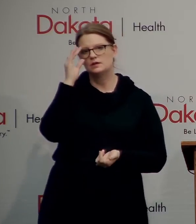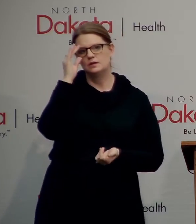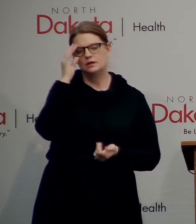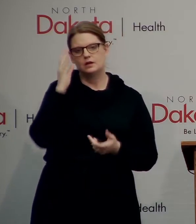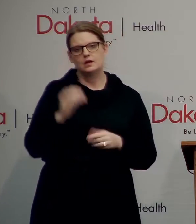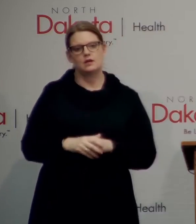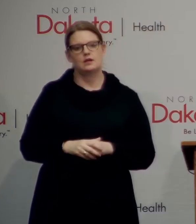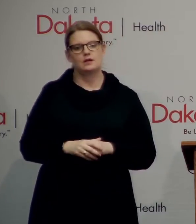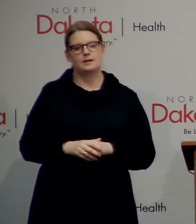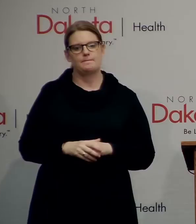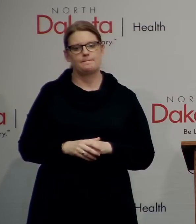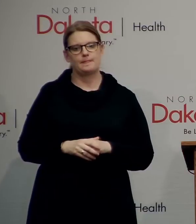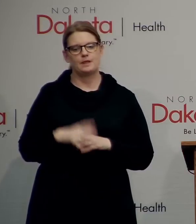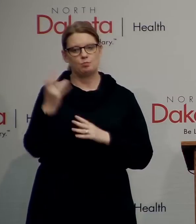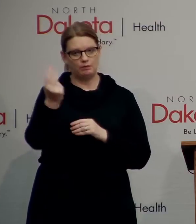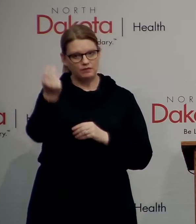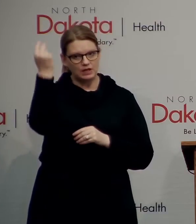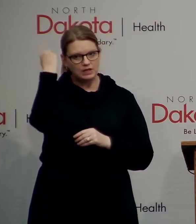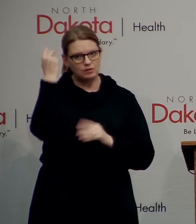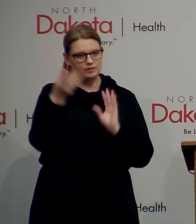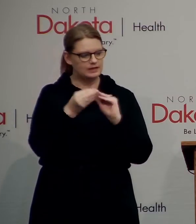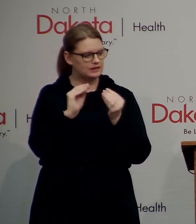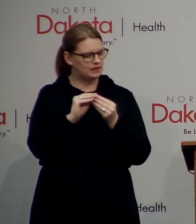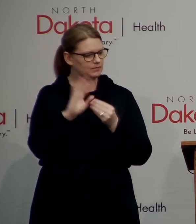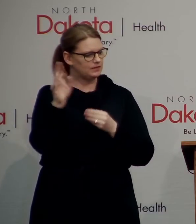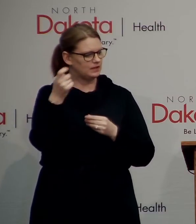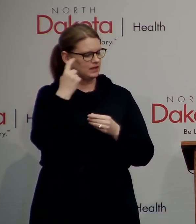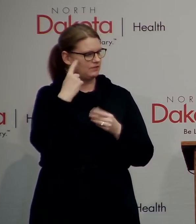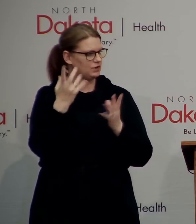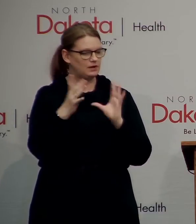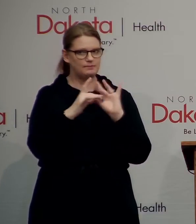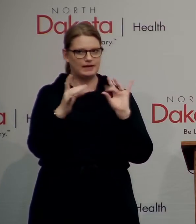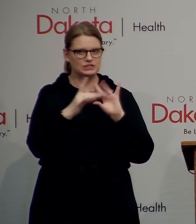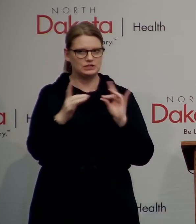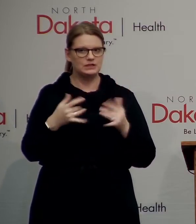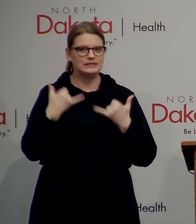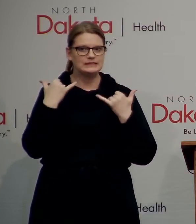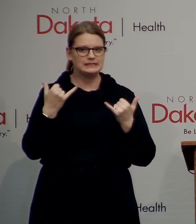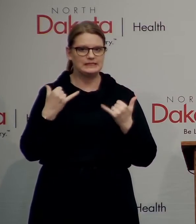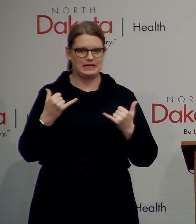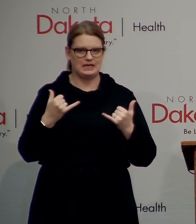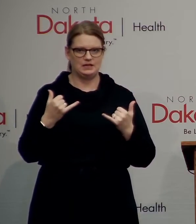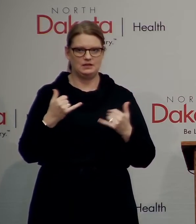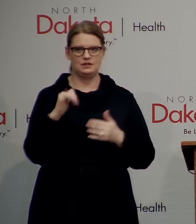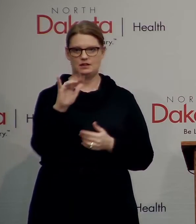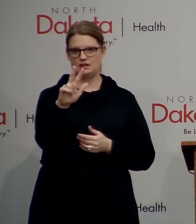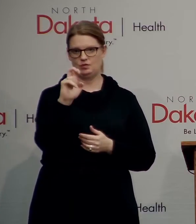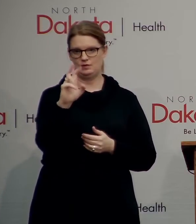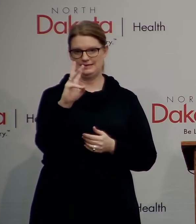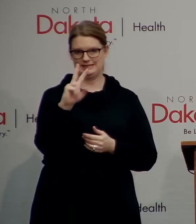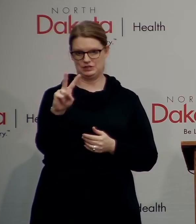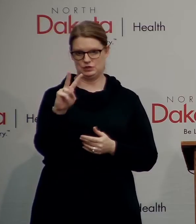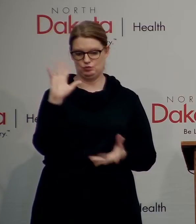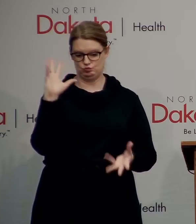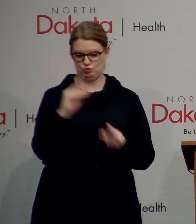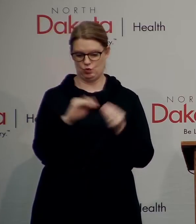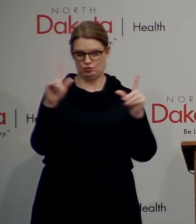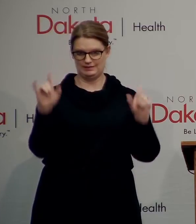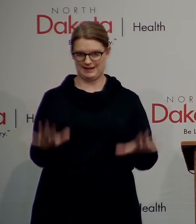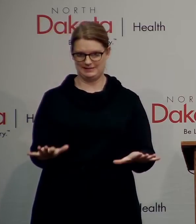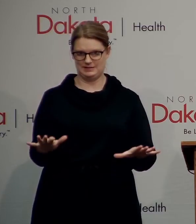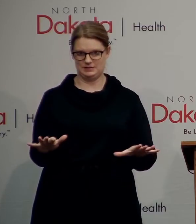I wanted to review some of the numbers. As the governor said, today we have 362 total